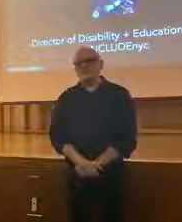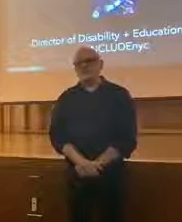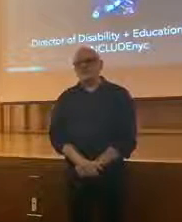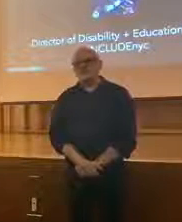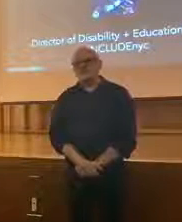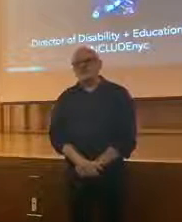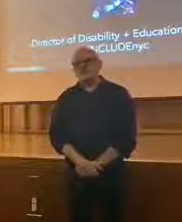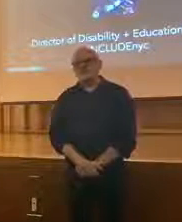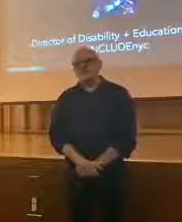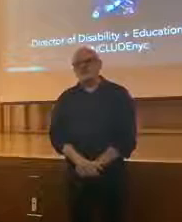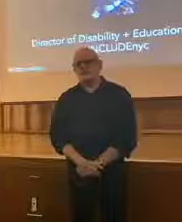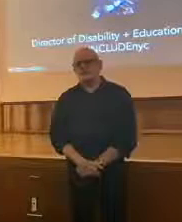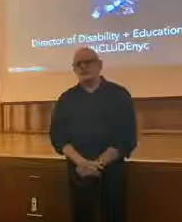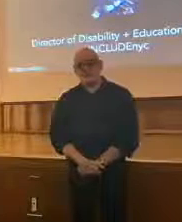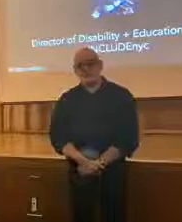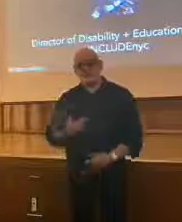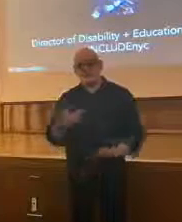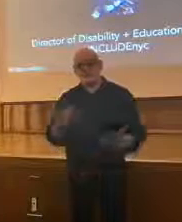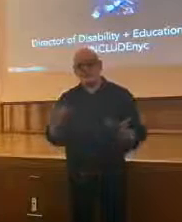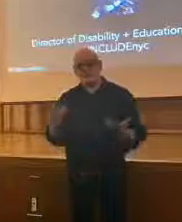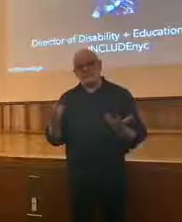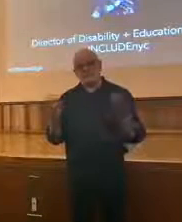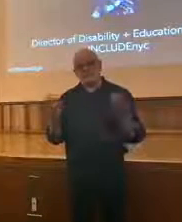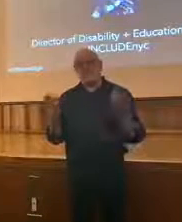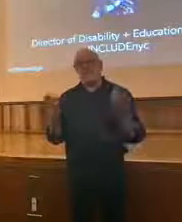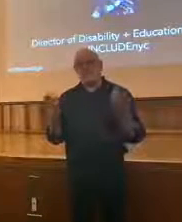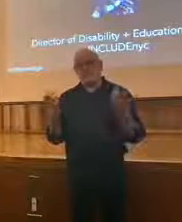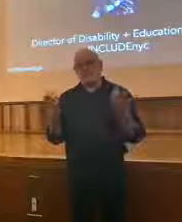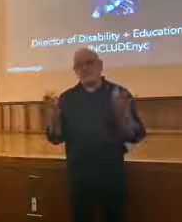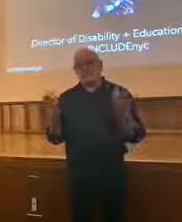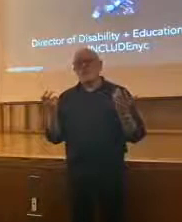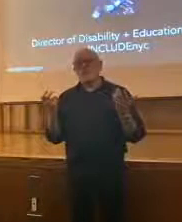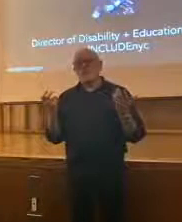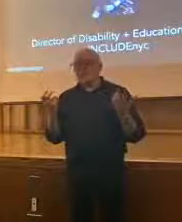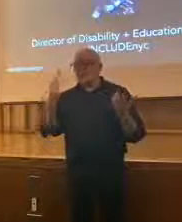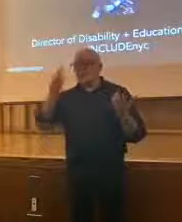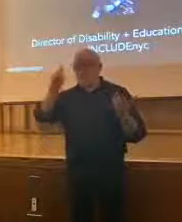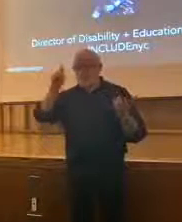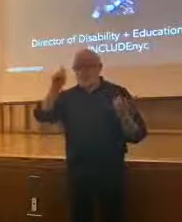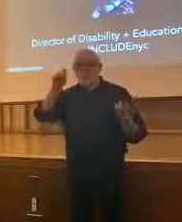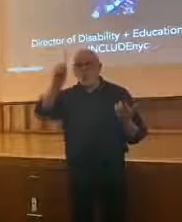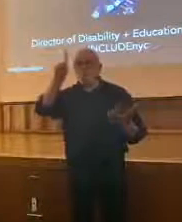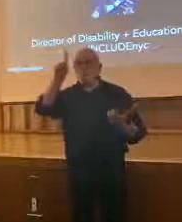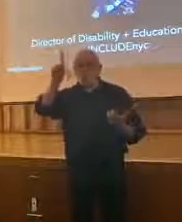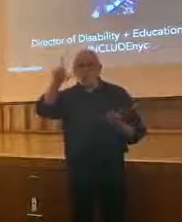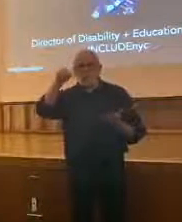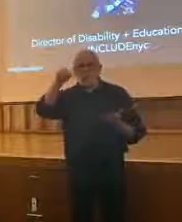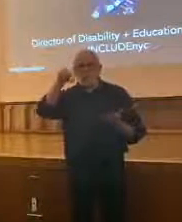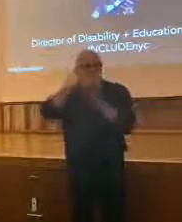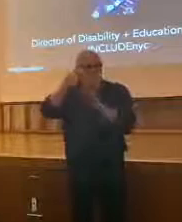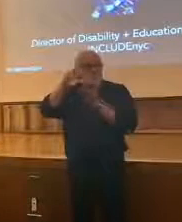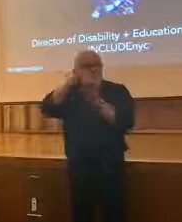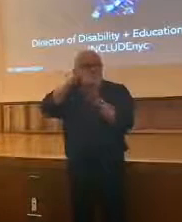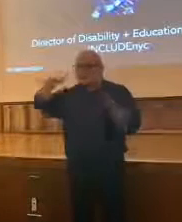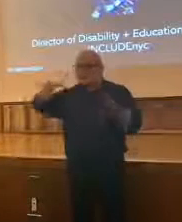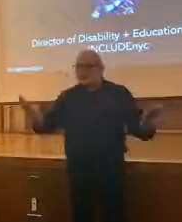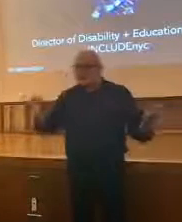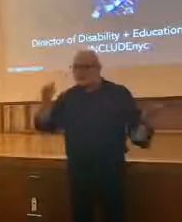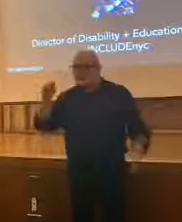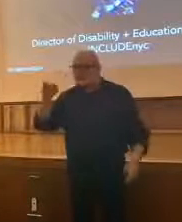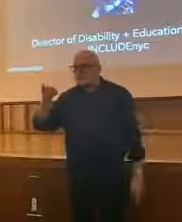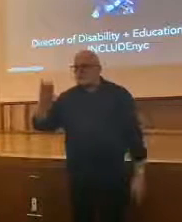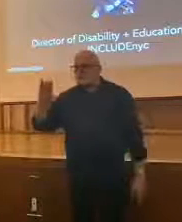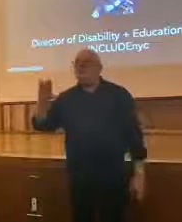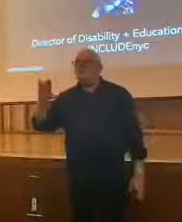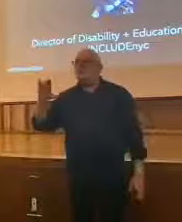passionate about getting people to see and value students like Jack and the near 300,000 other students just like him with IEPs, and that